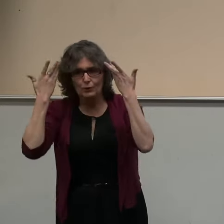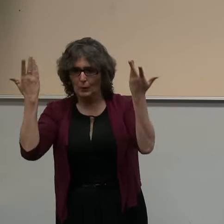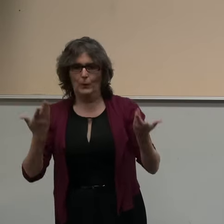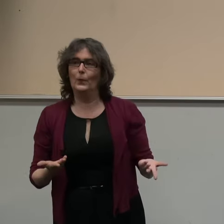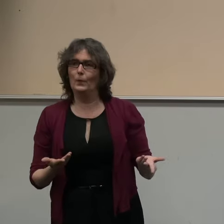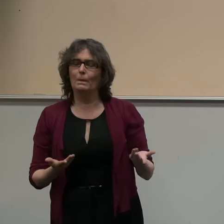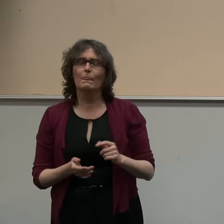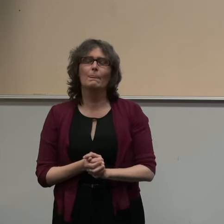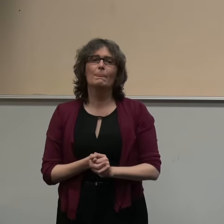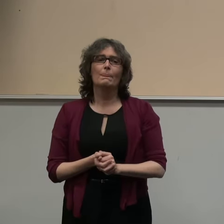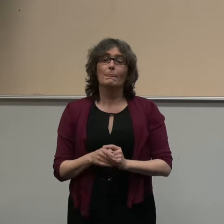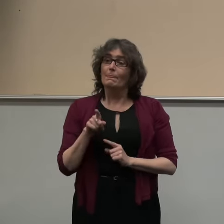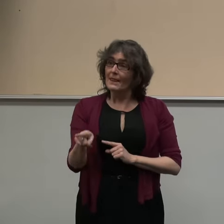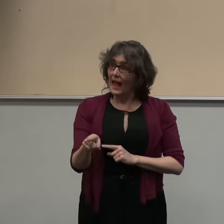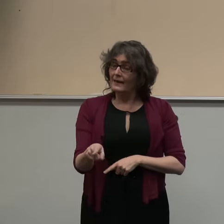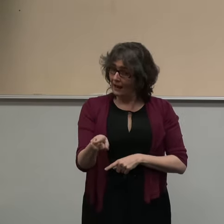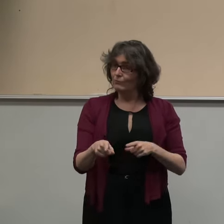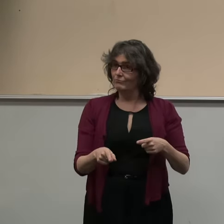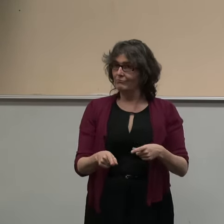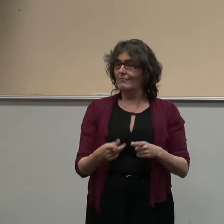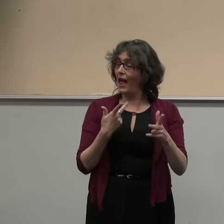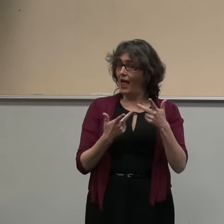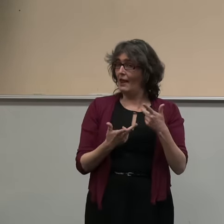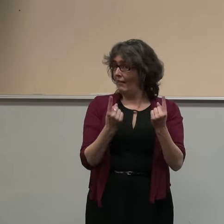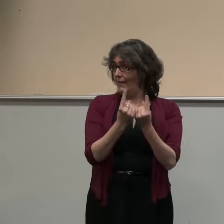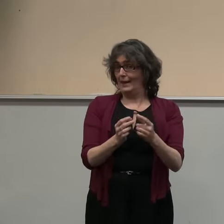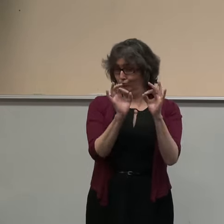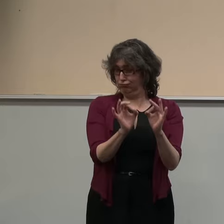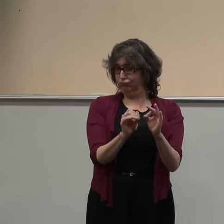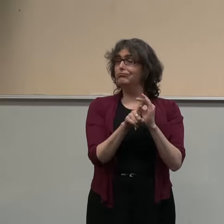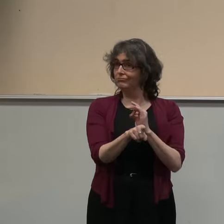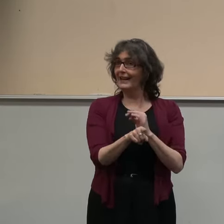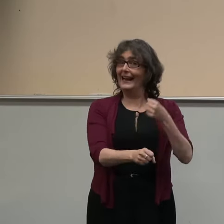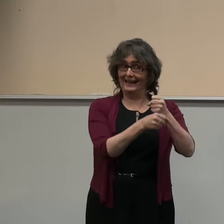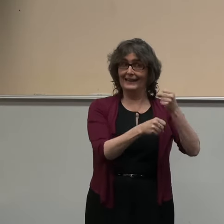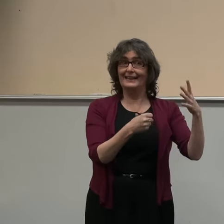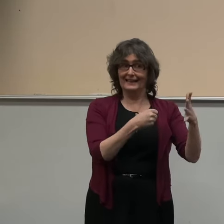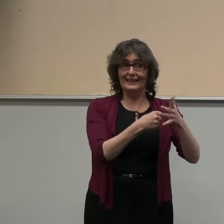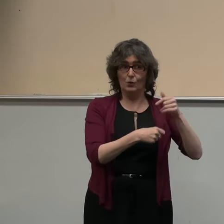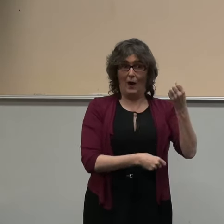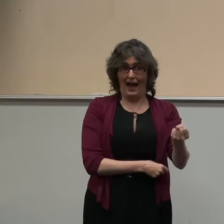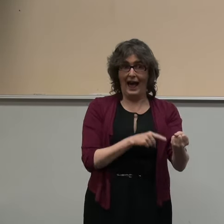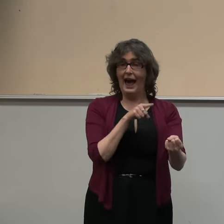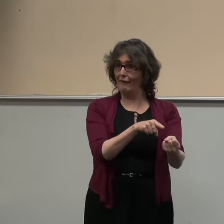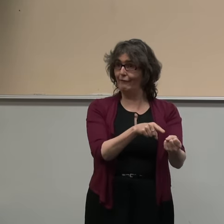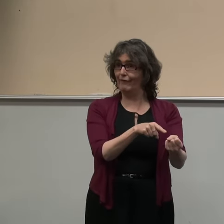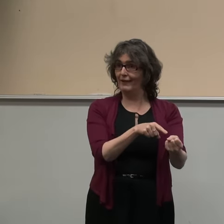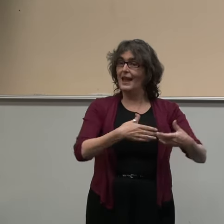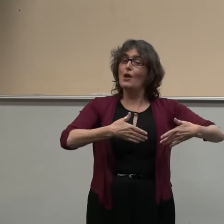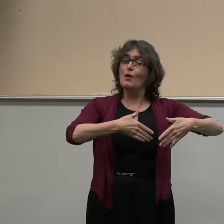ideal, and this is provided in Glasgow but not in any theatres here, is pre-show talks in BSL with the